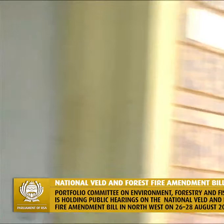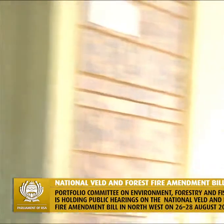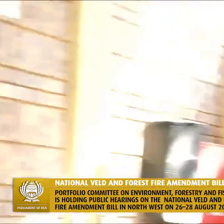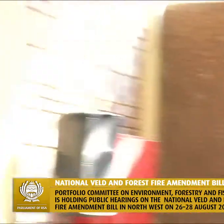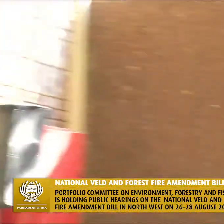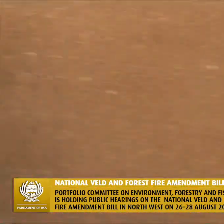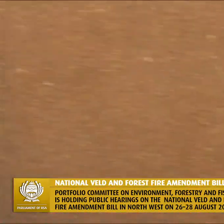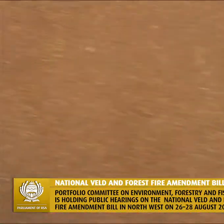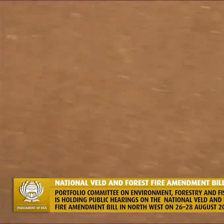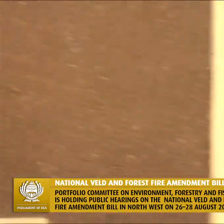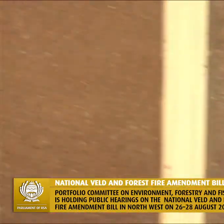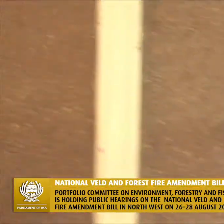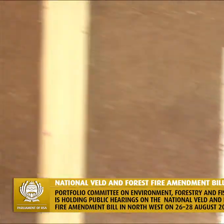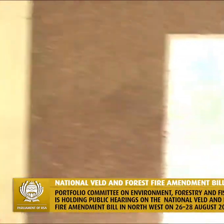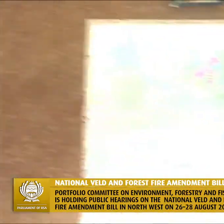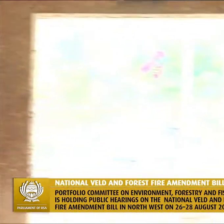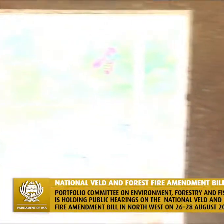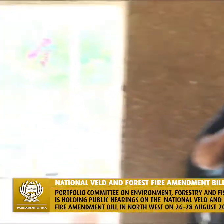okay